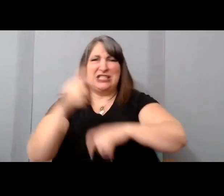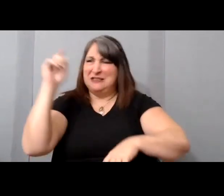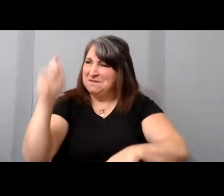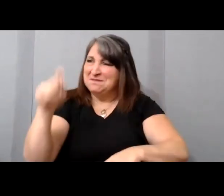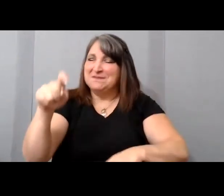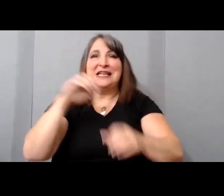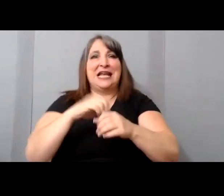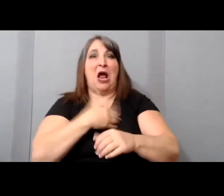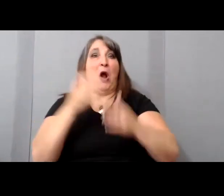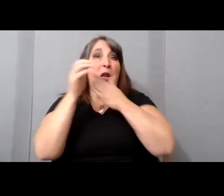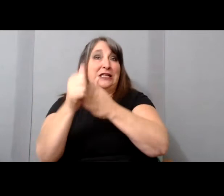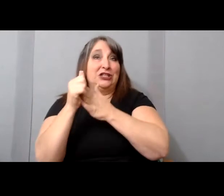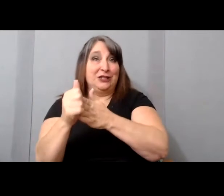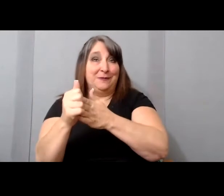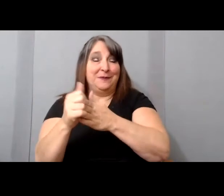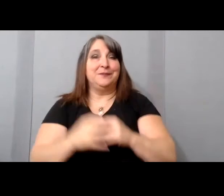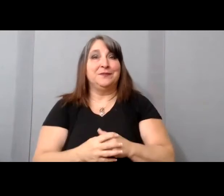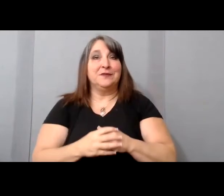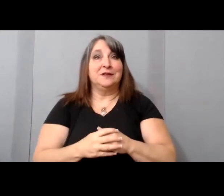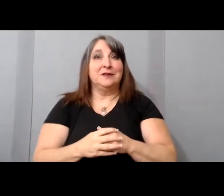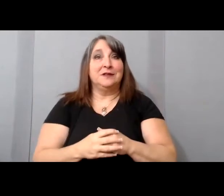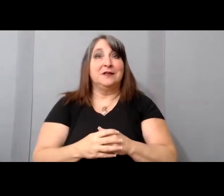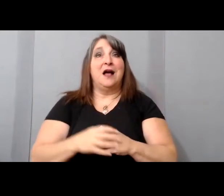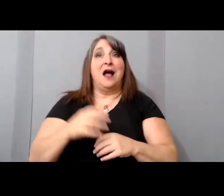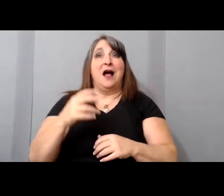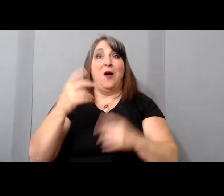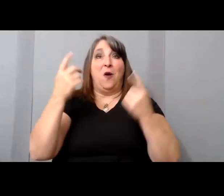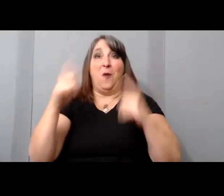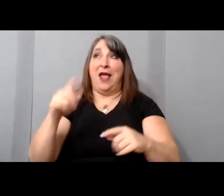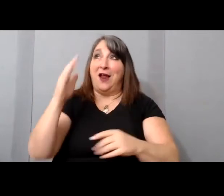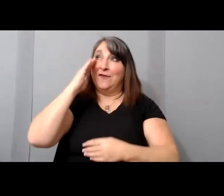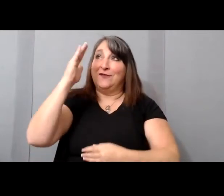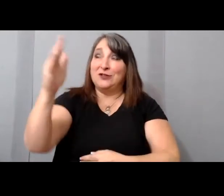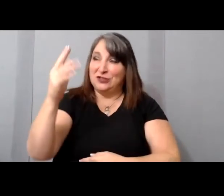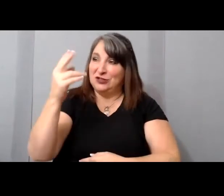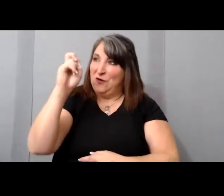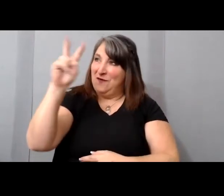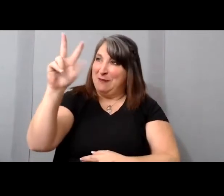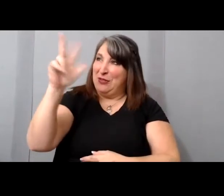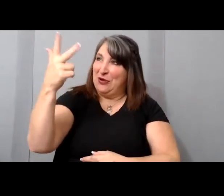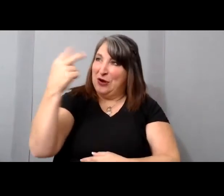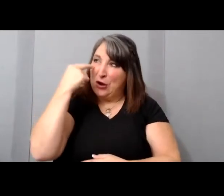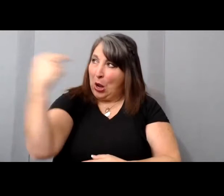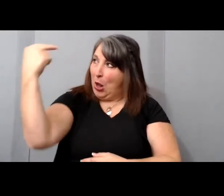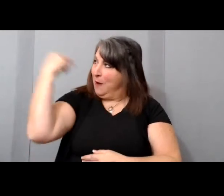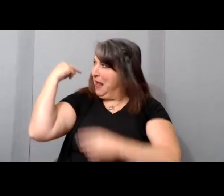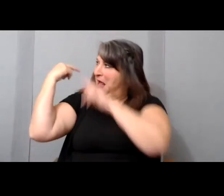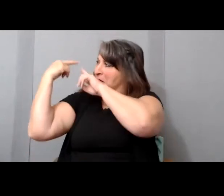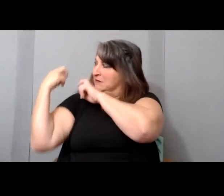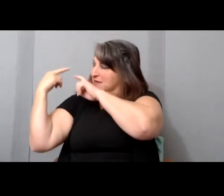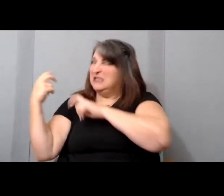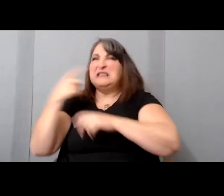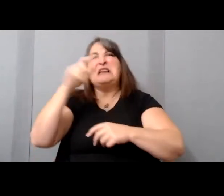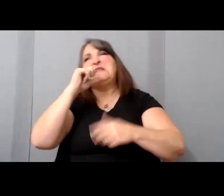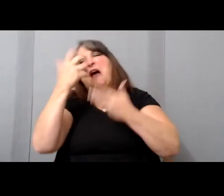But you know, when we look back on Tuesday, November 3rd and say, well, the election is not quite over. It's not just because it took several days for some of the final states to